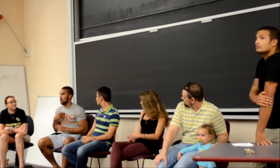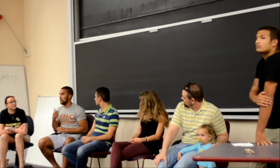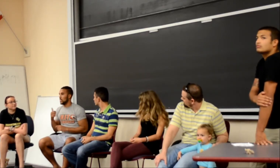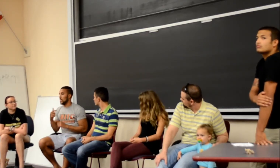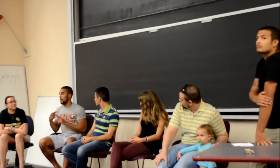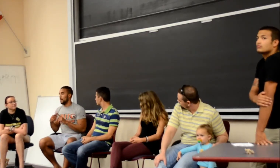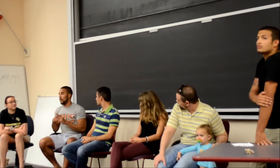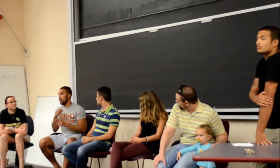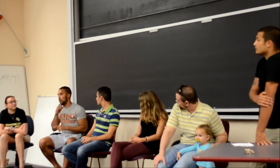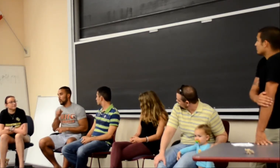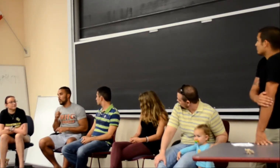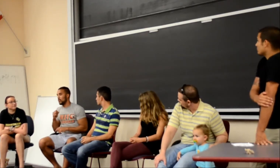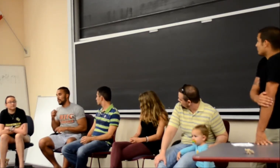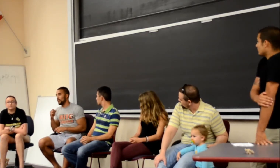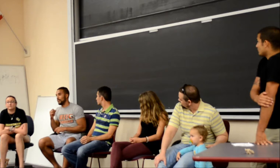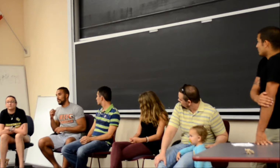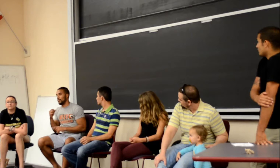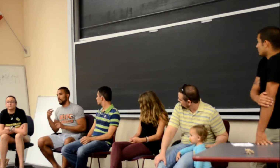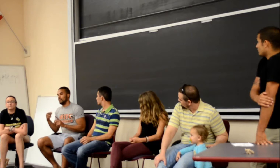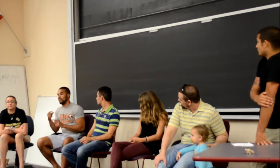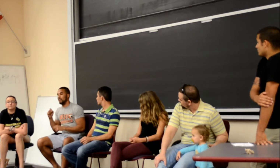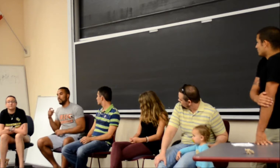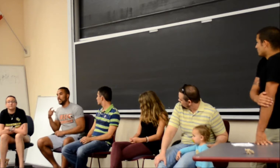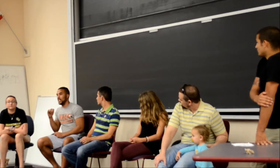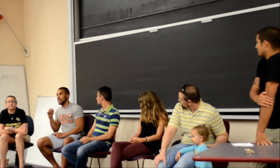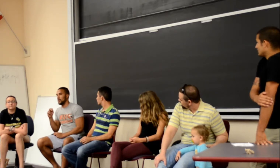I became deaf when I was 10 months old.